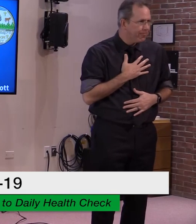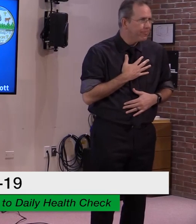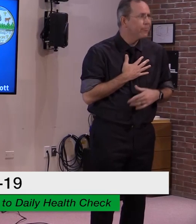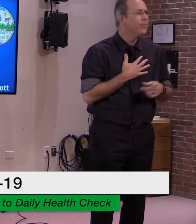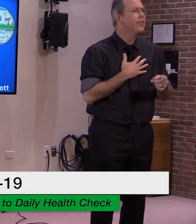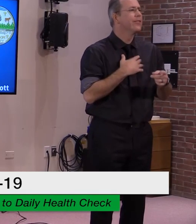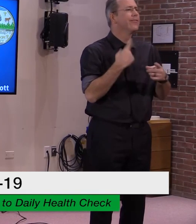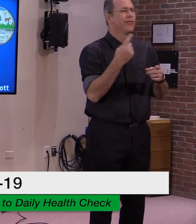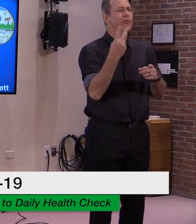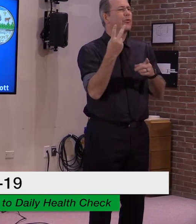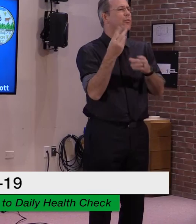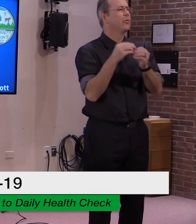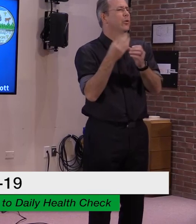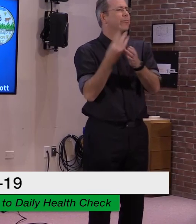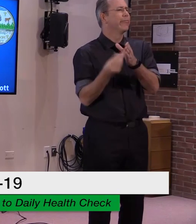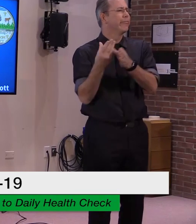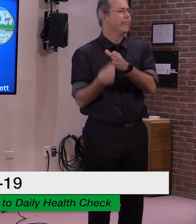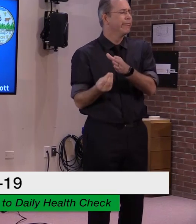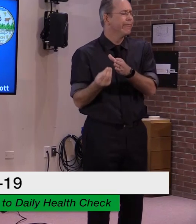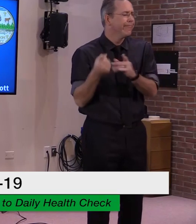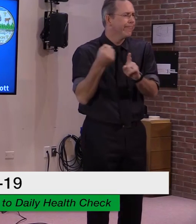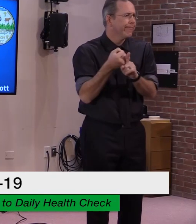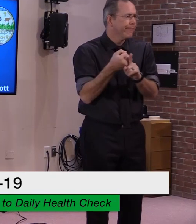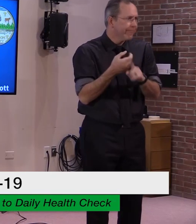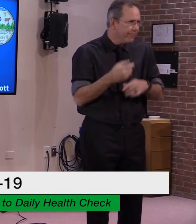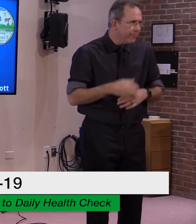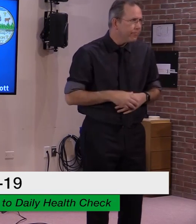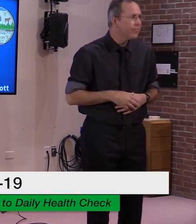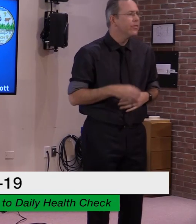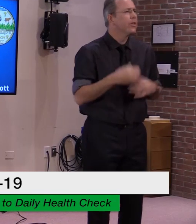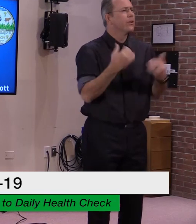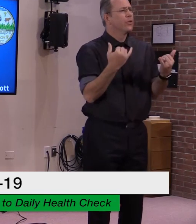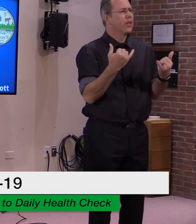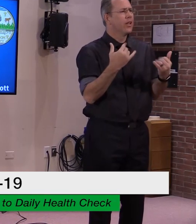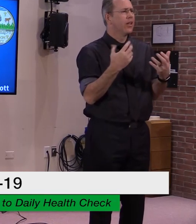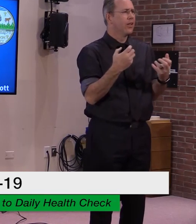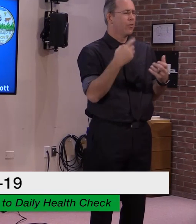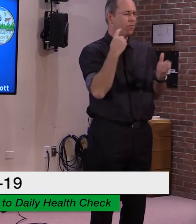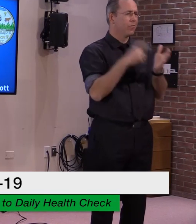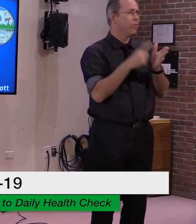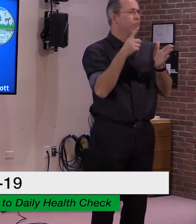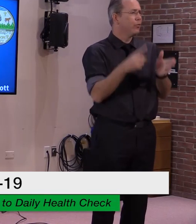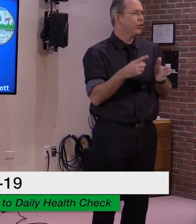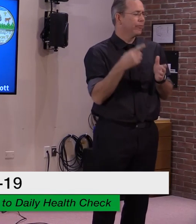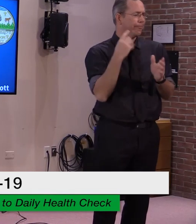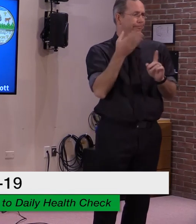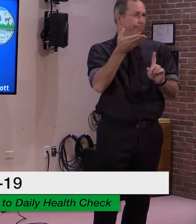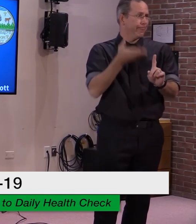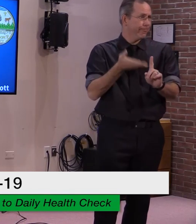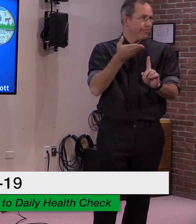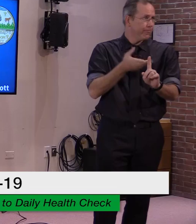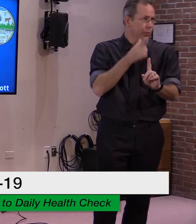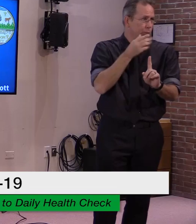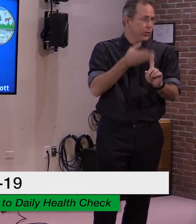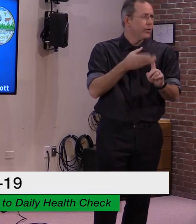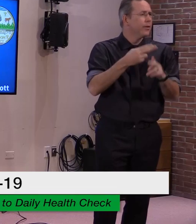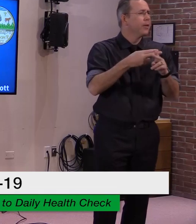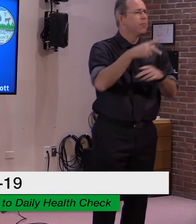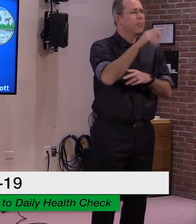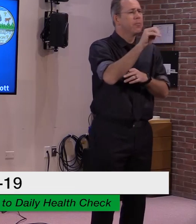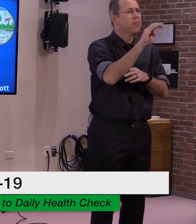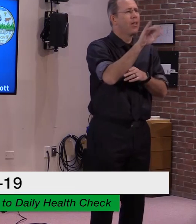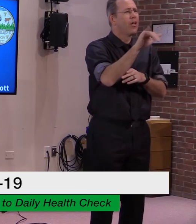more today i want to talk to you about one of them mary pat brown after an email from her